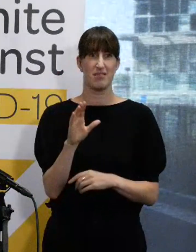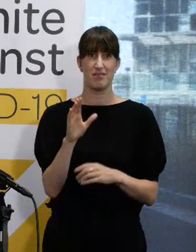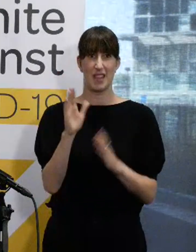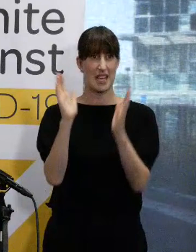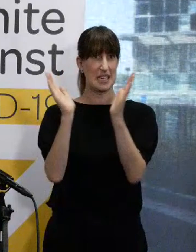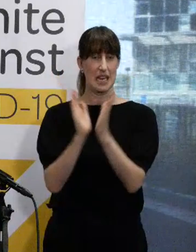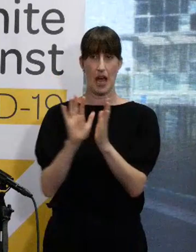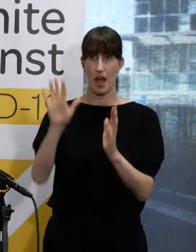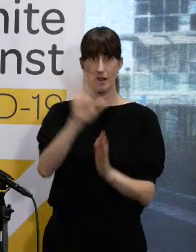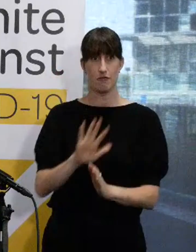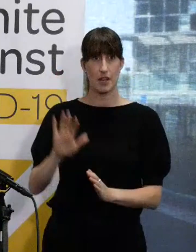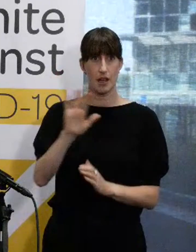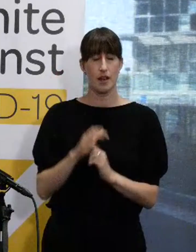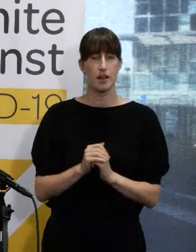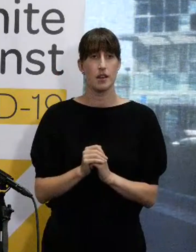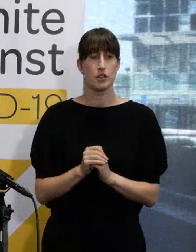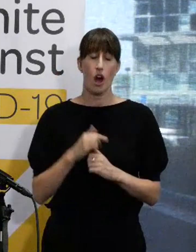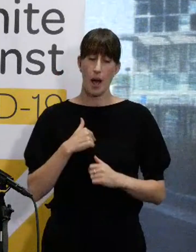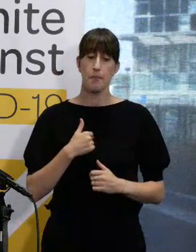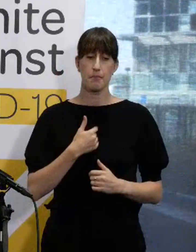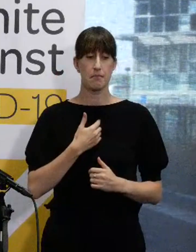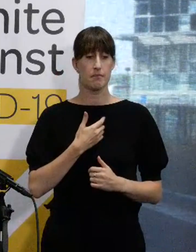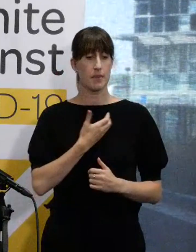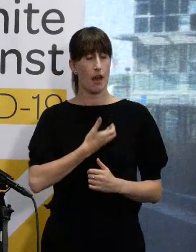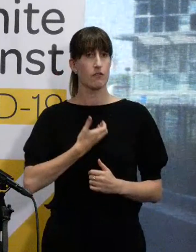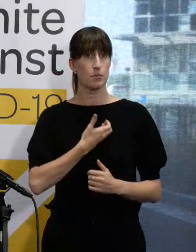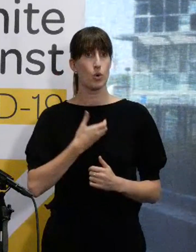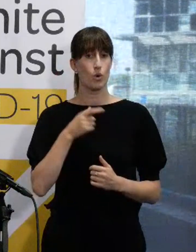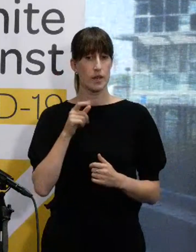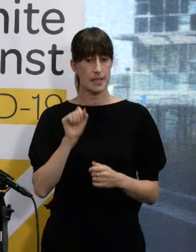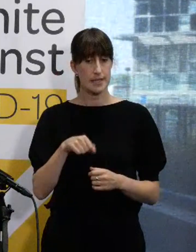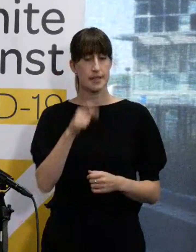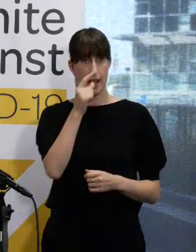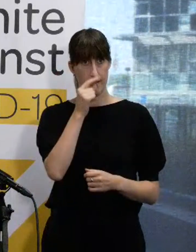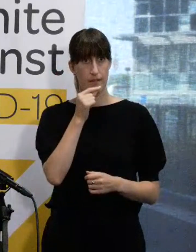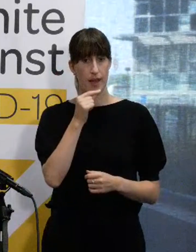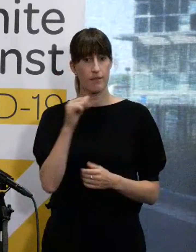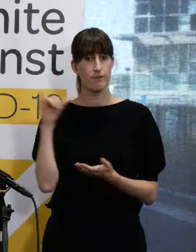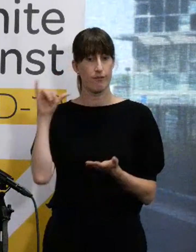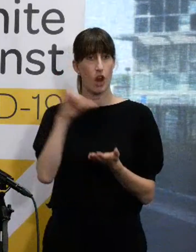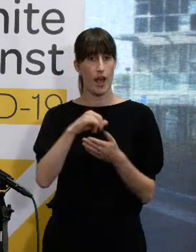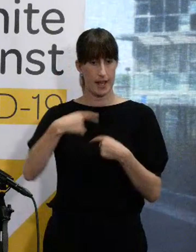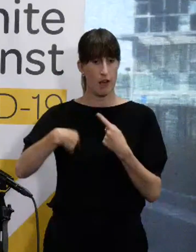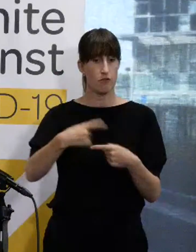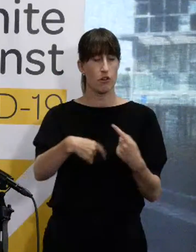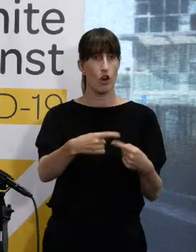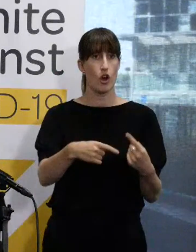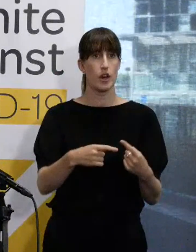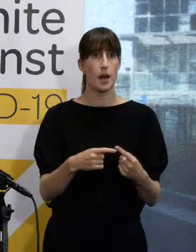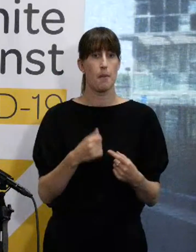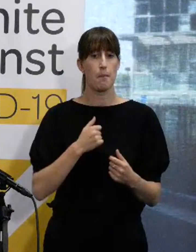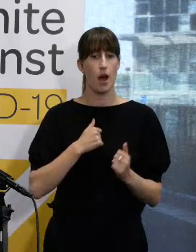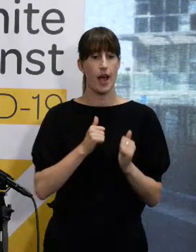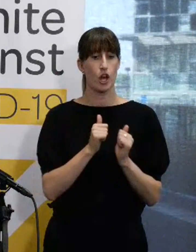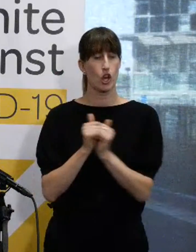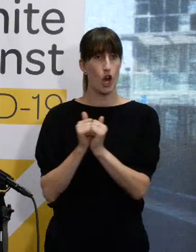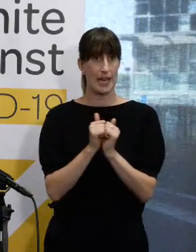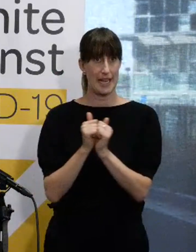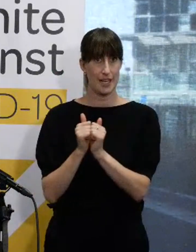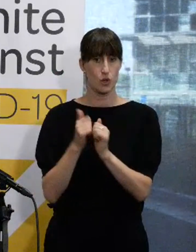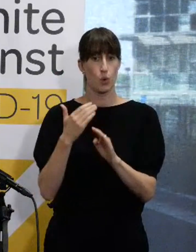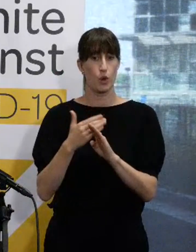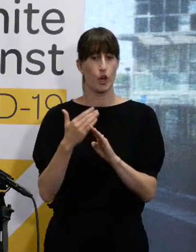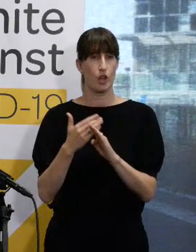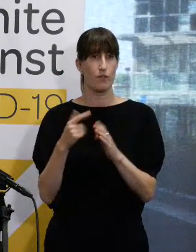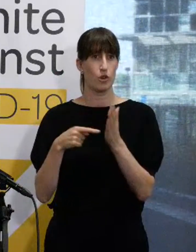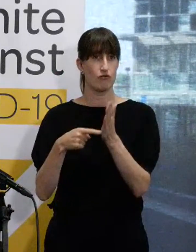subcontinent. So I'm comfortable that that flight continue. I should say that I know my colleagues in transport are in regular contact with